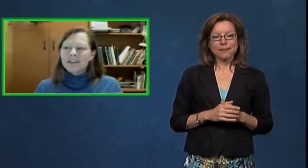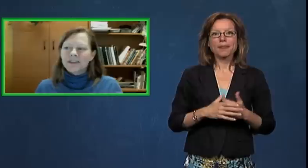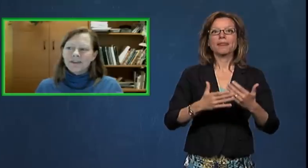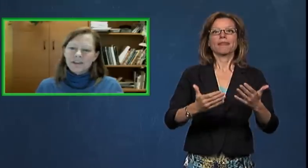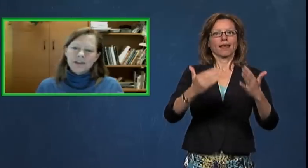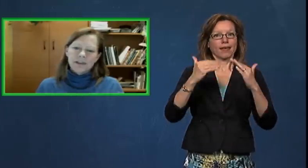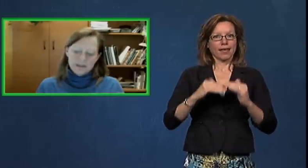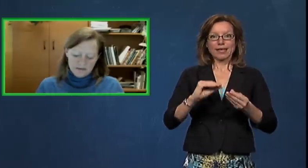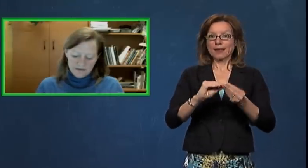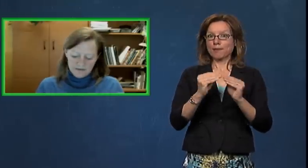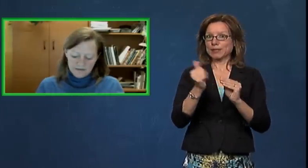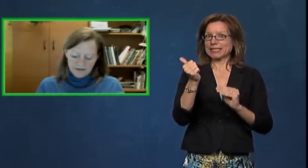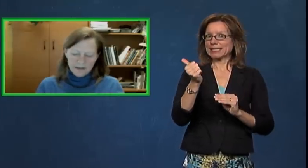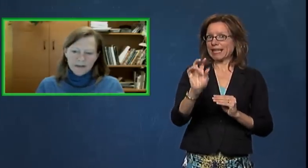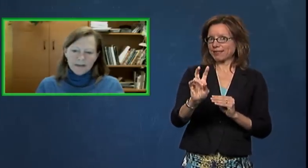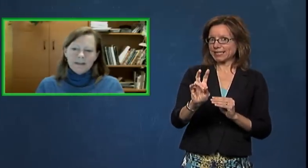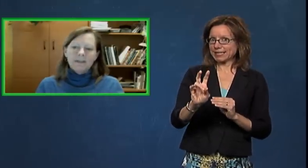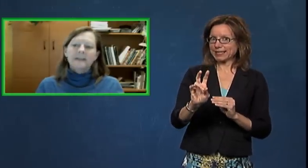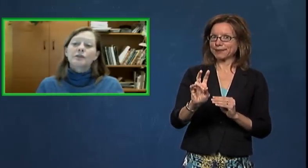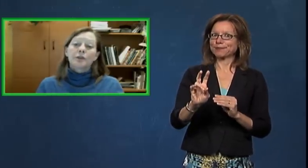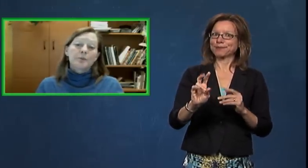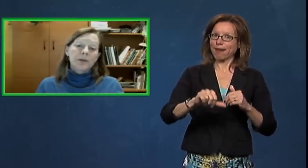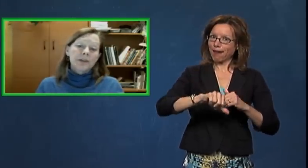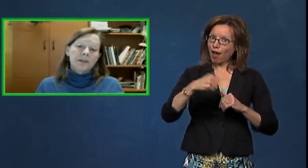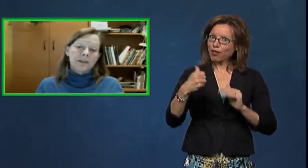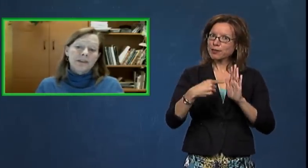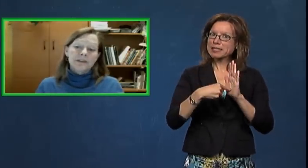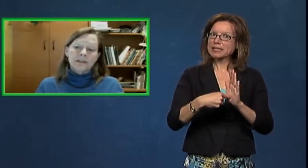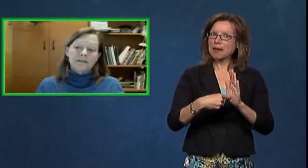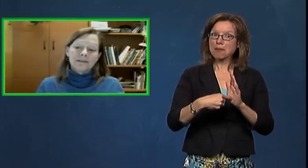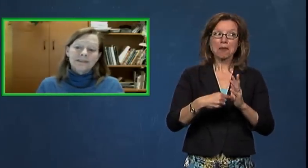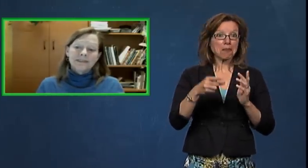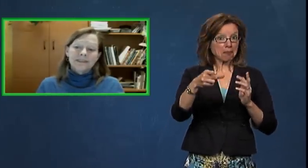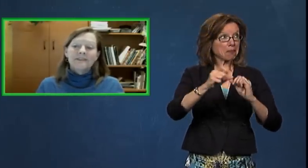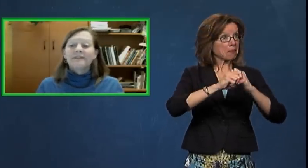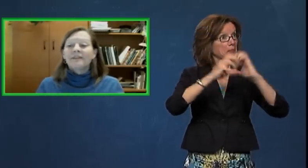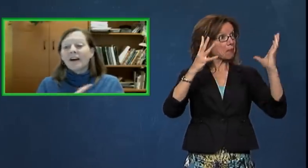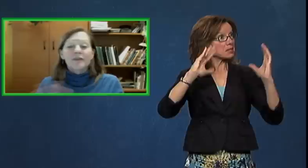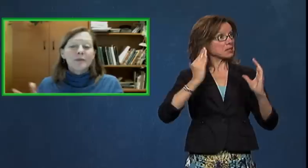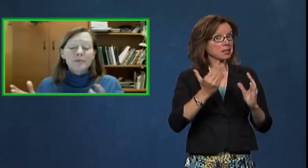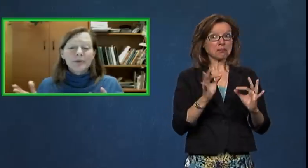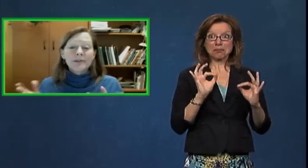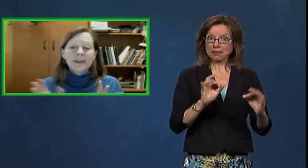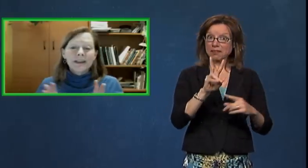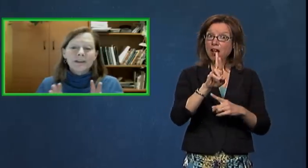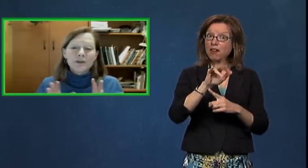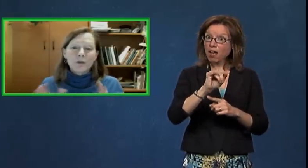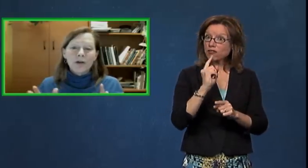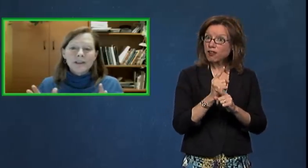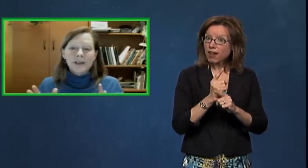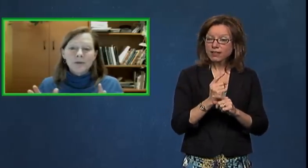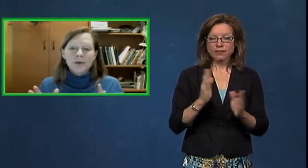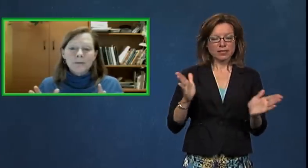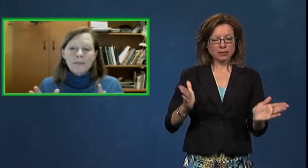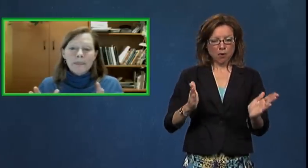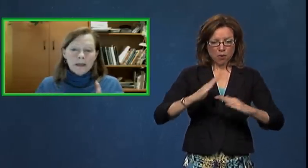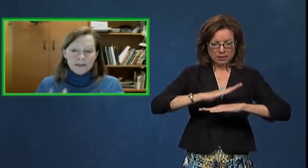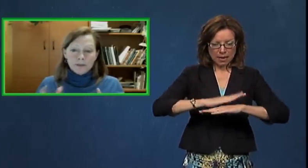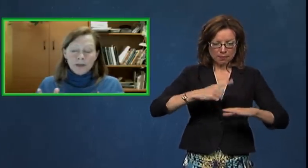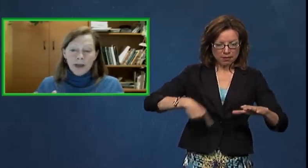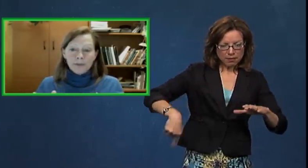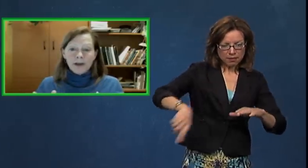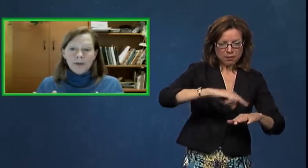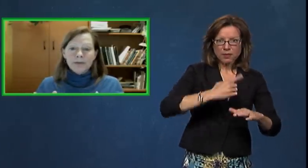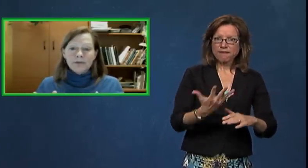Slide 17. This looks pretty good, doesn't it? 5 people sitting at a small table,